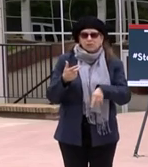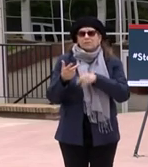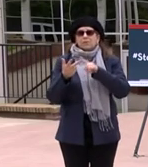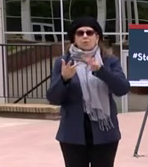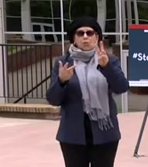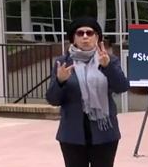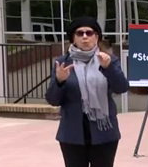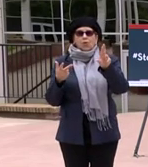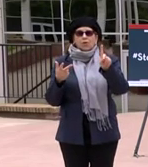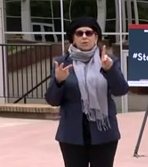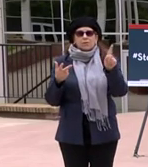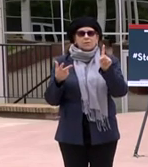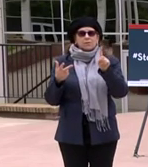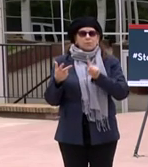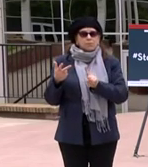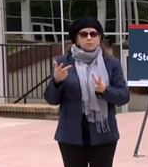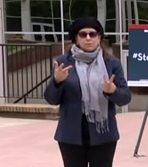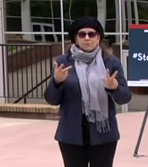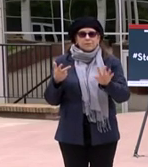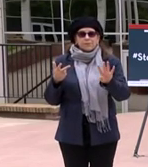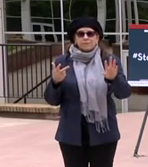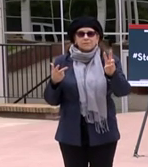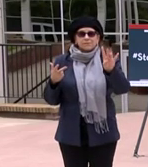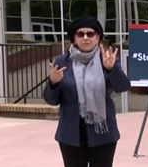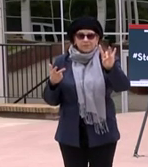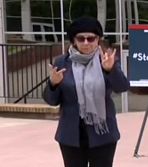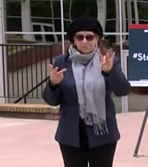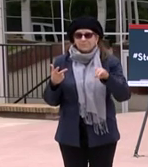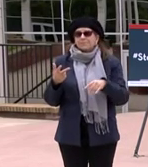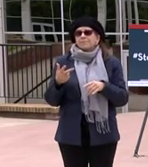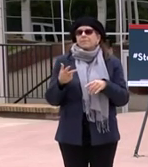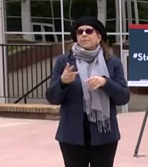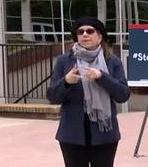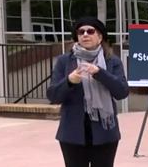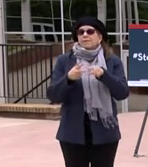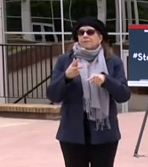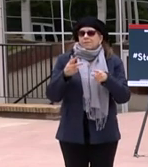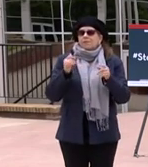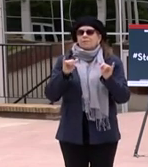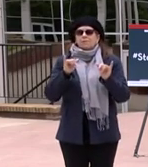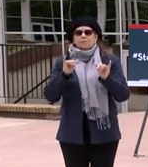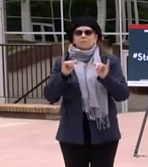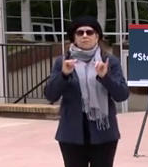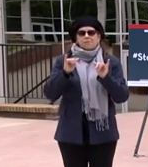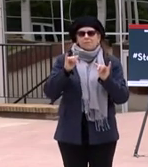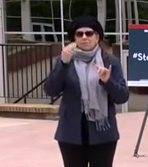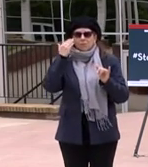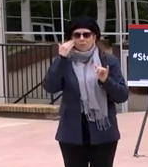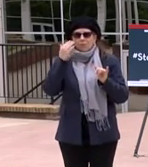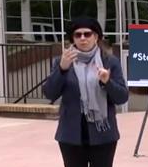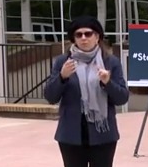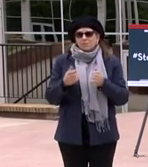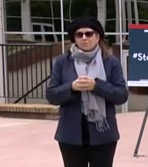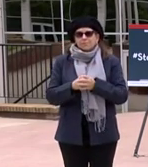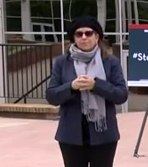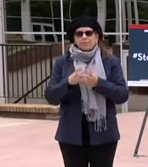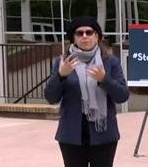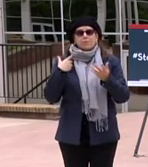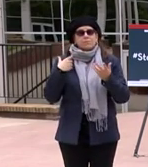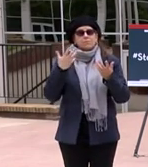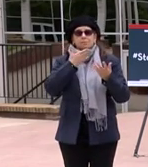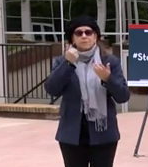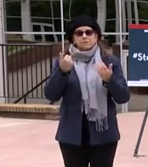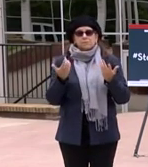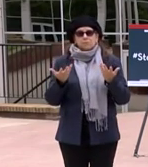I want to finish by saying the best thing that we can all do to protect our healthcare workers and our